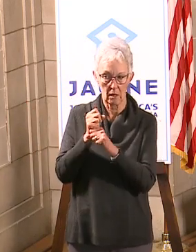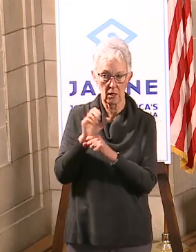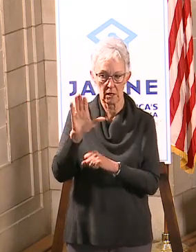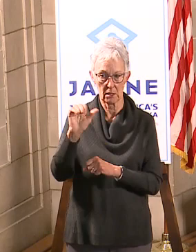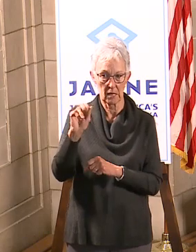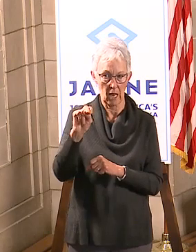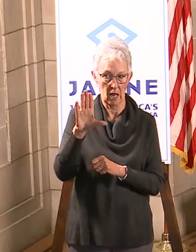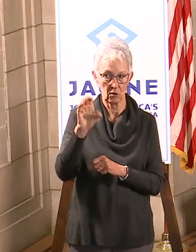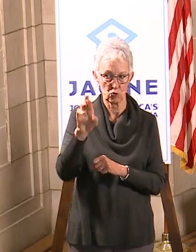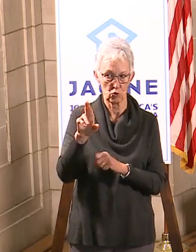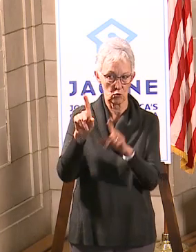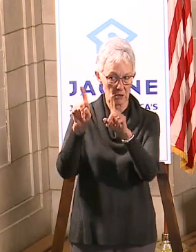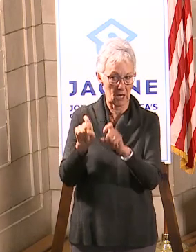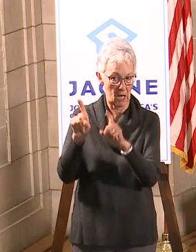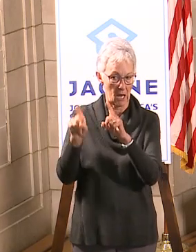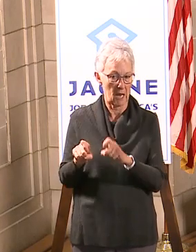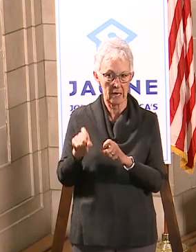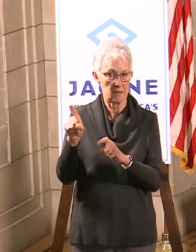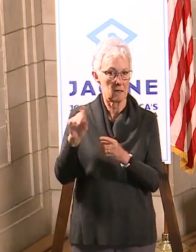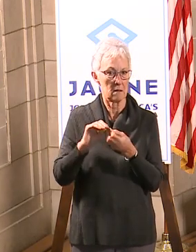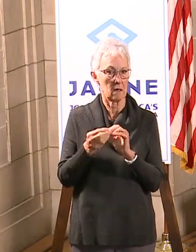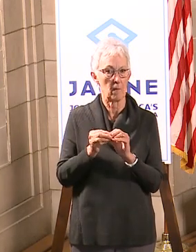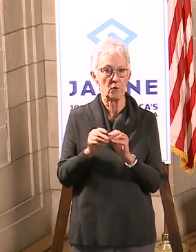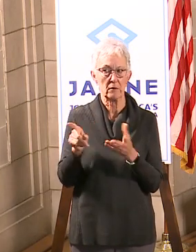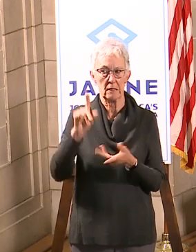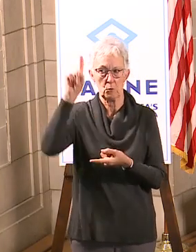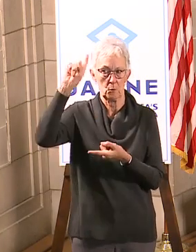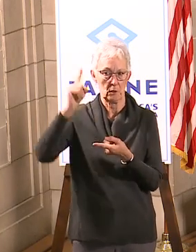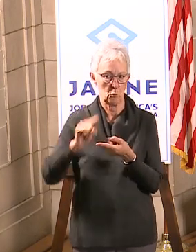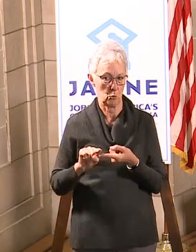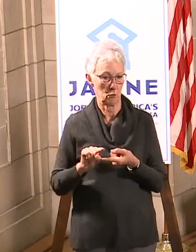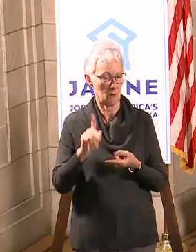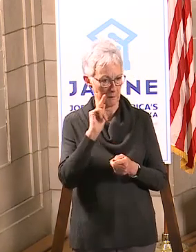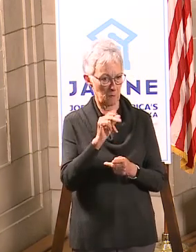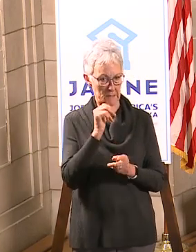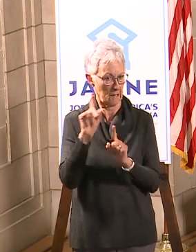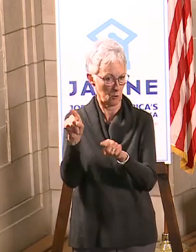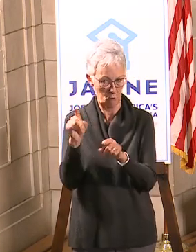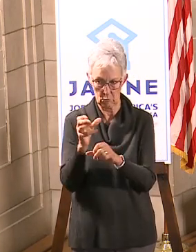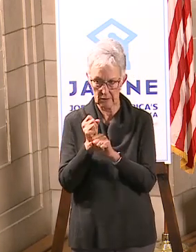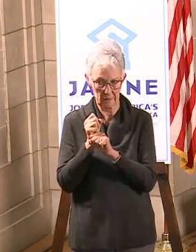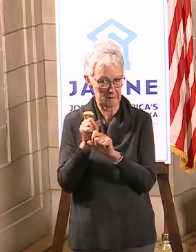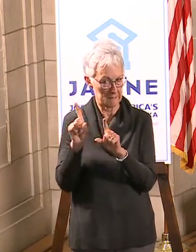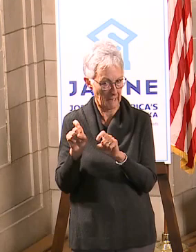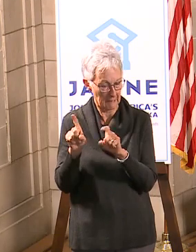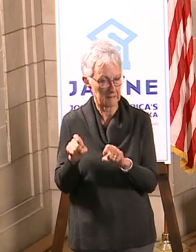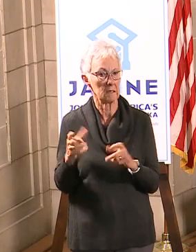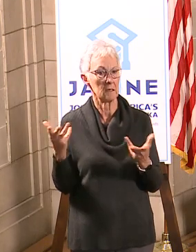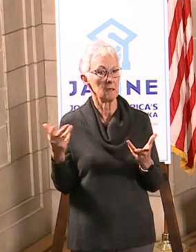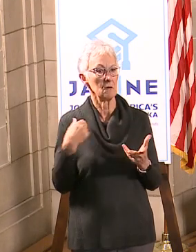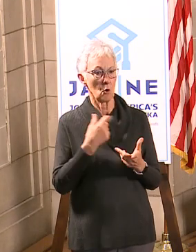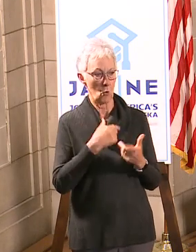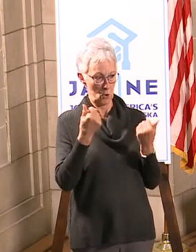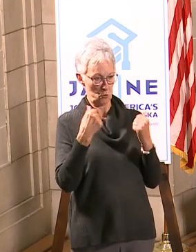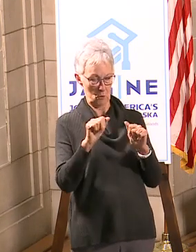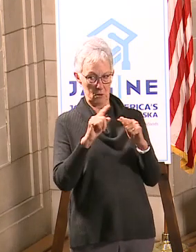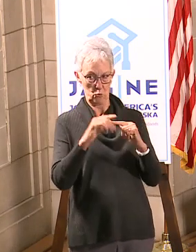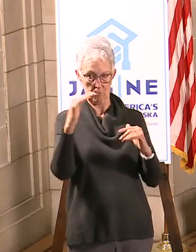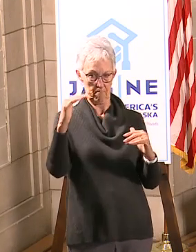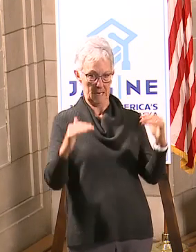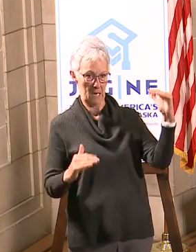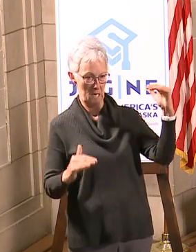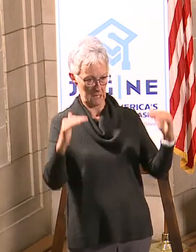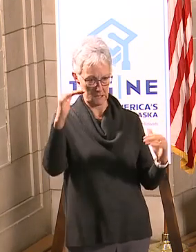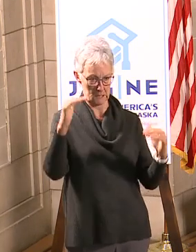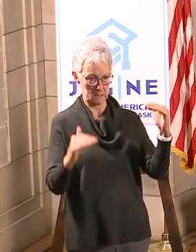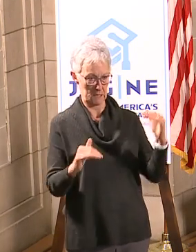along with the restrictions that we put in place. And so we've got to try to strike that balance on all these things. And that's why we're trying to do that in a way that strikes